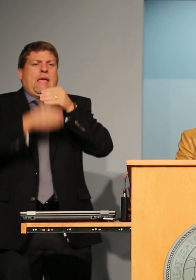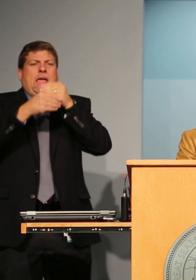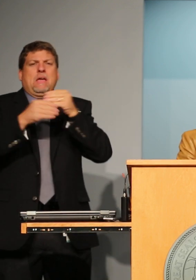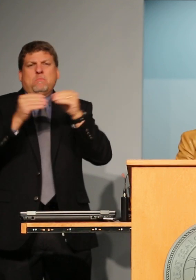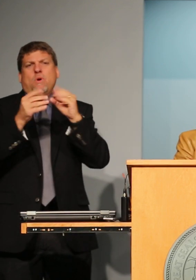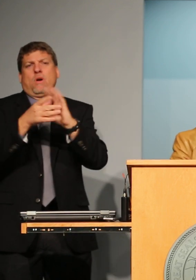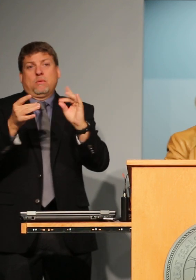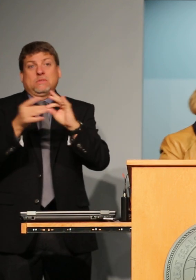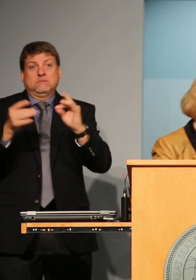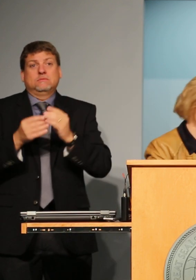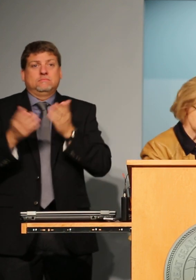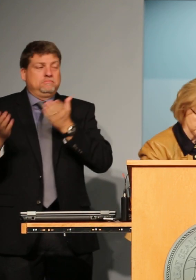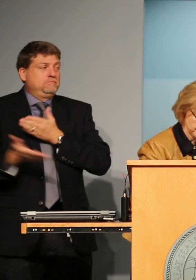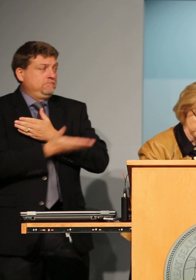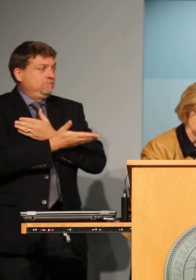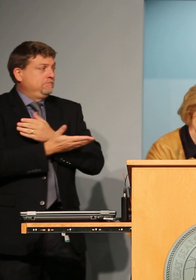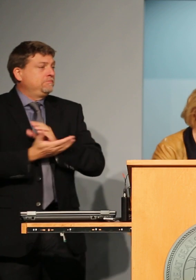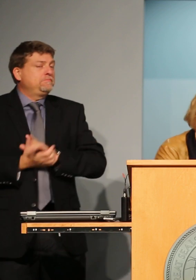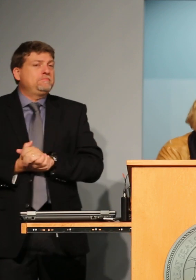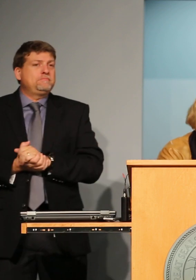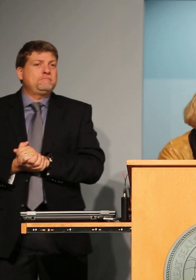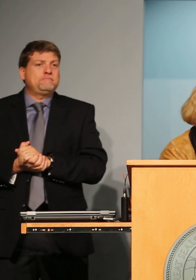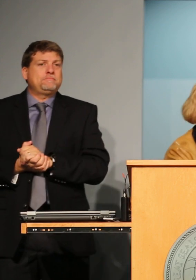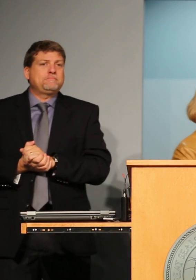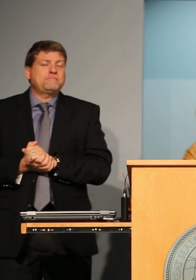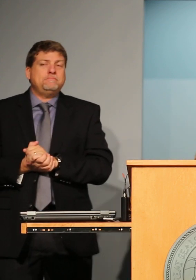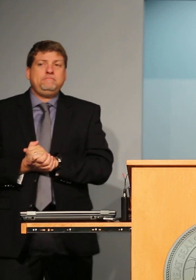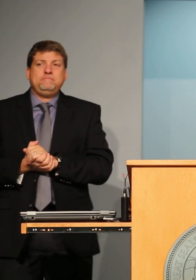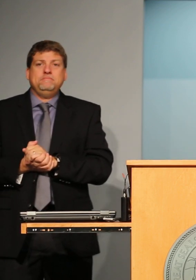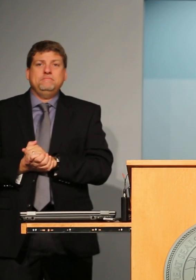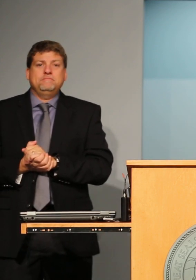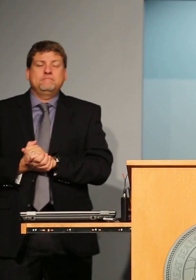information. Dr. Davies.